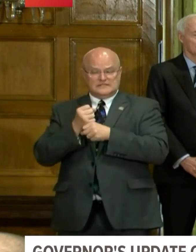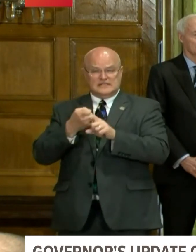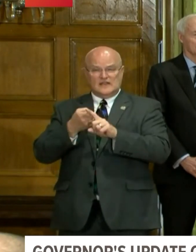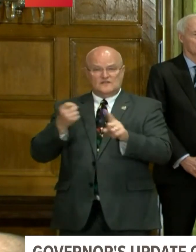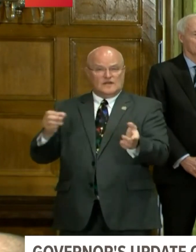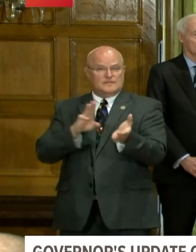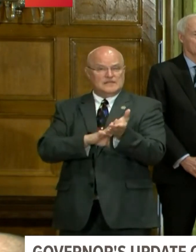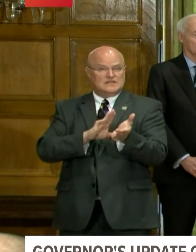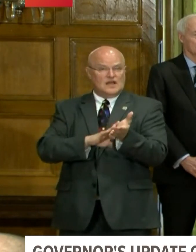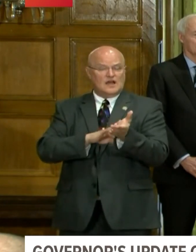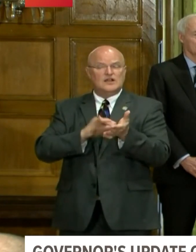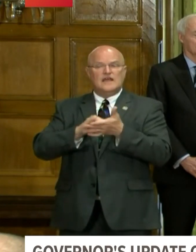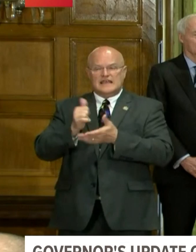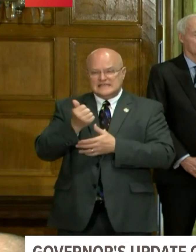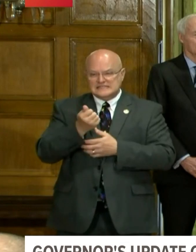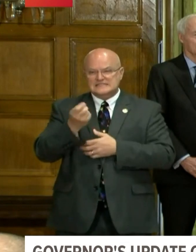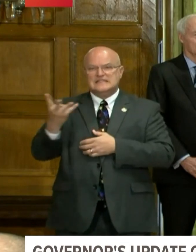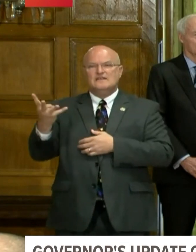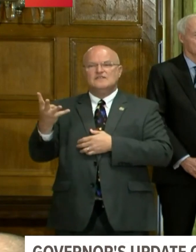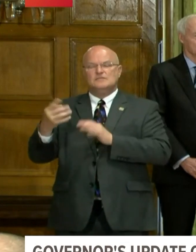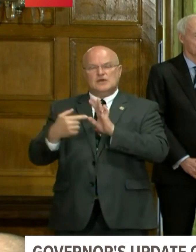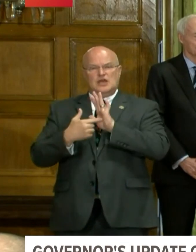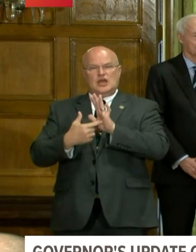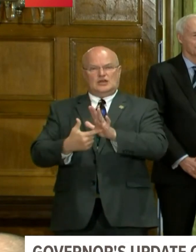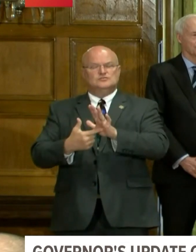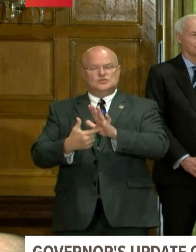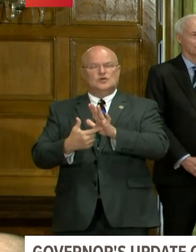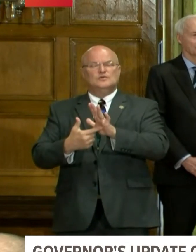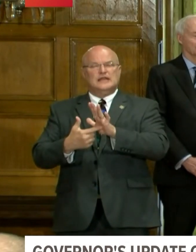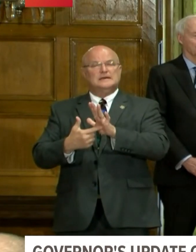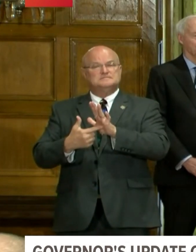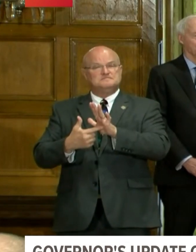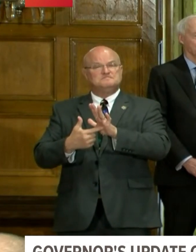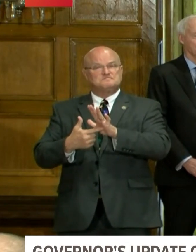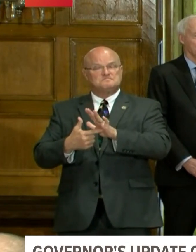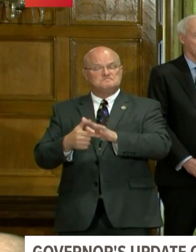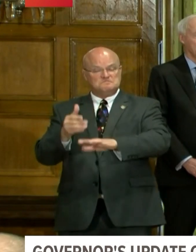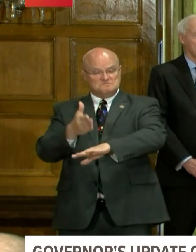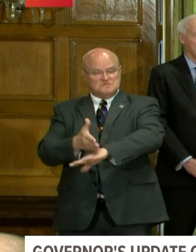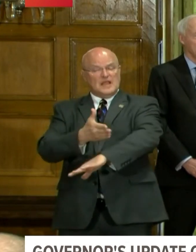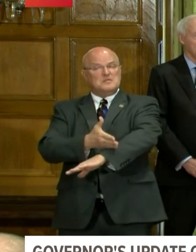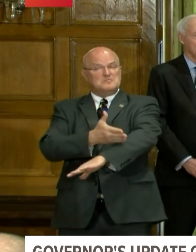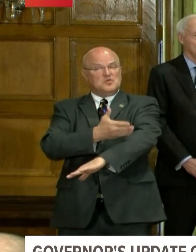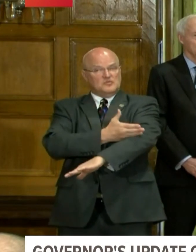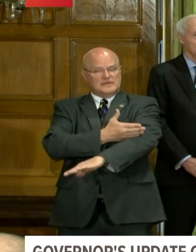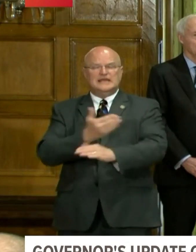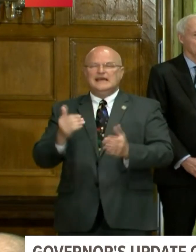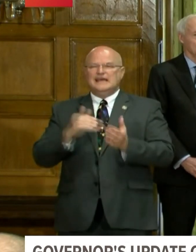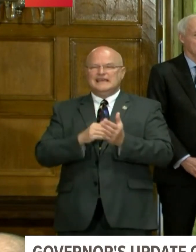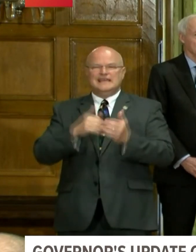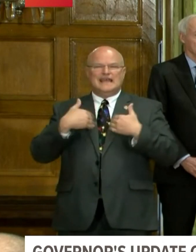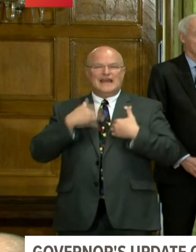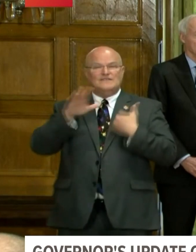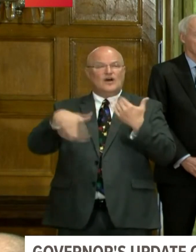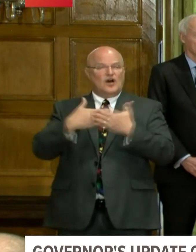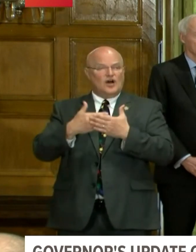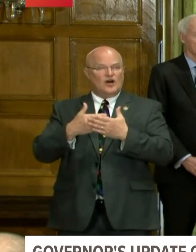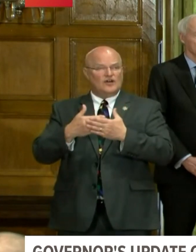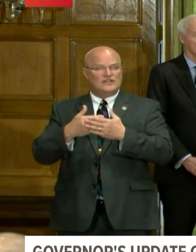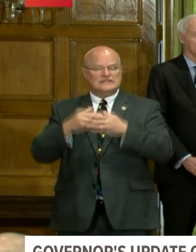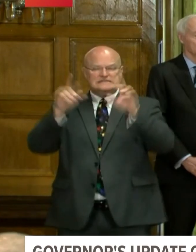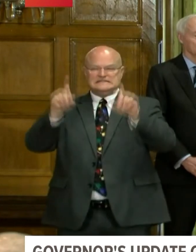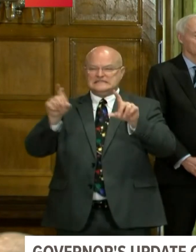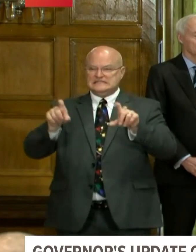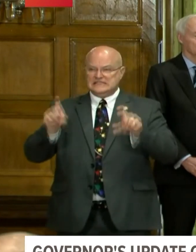from the physicians is a number of them have shown clinical improvement. Again, we don't have all the clinical